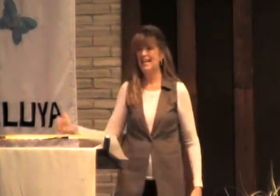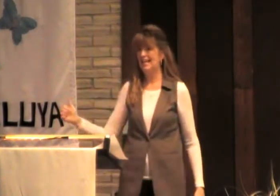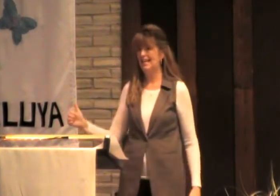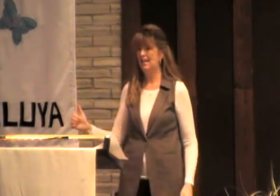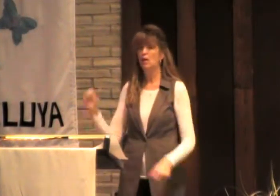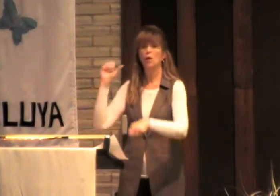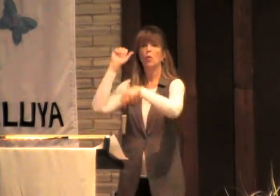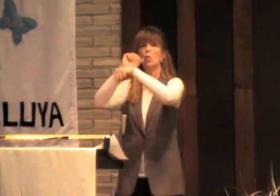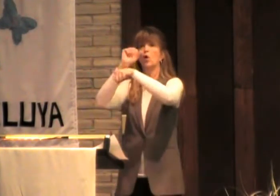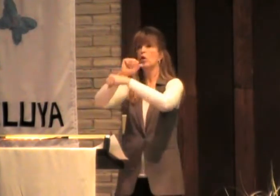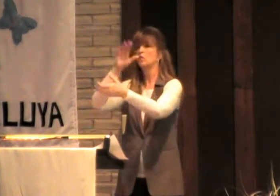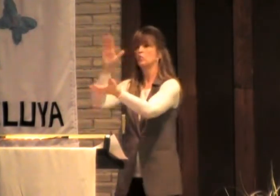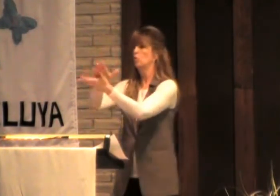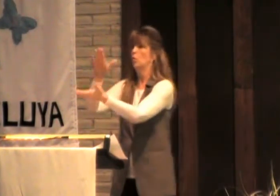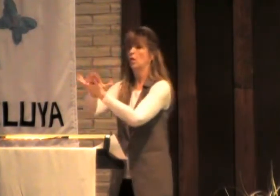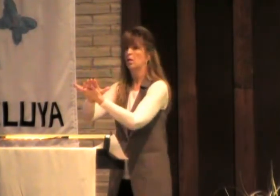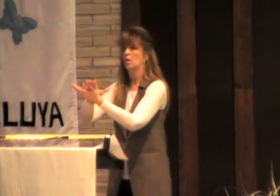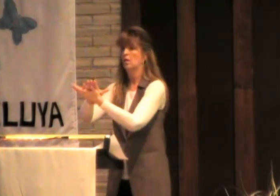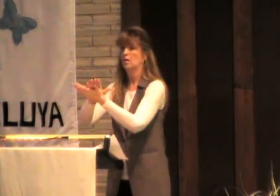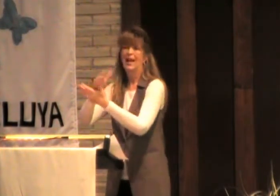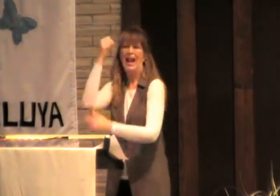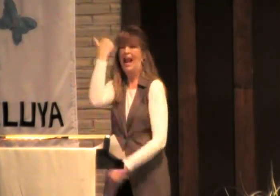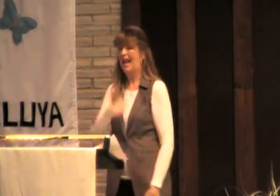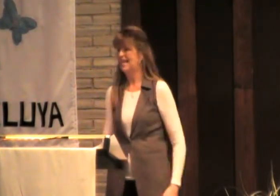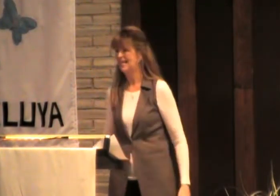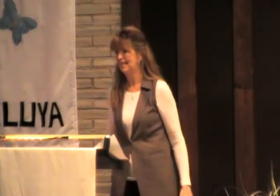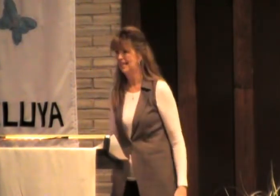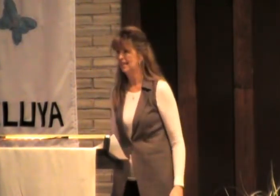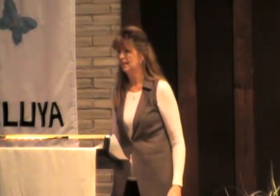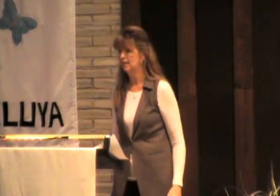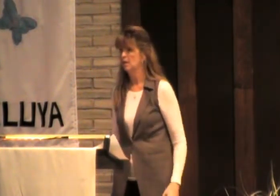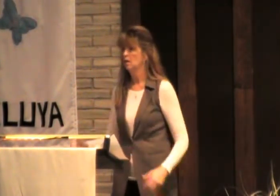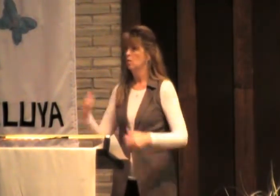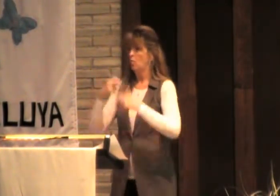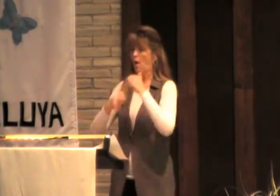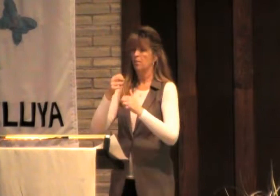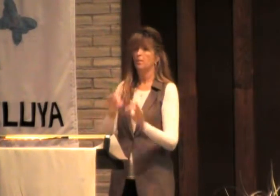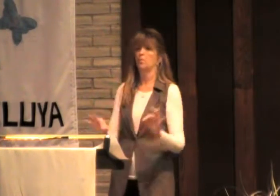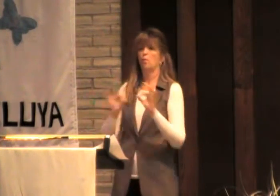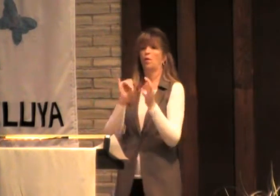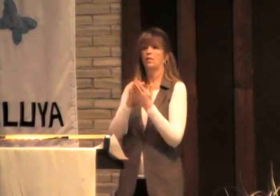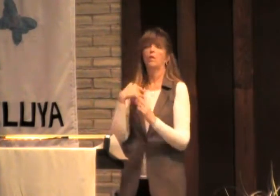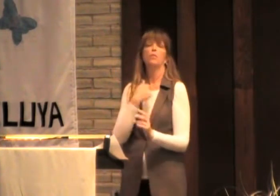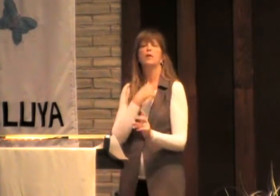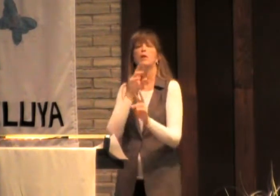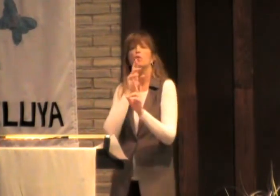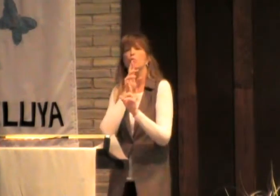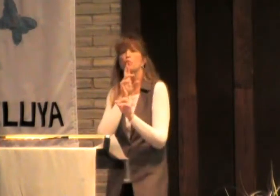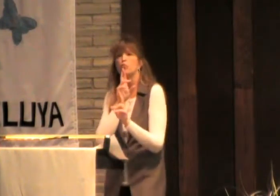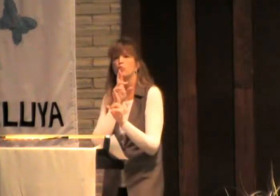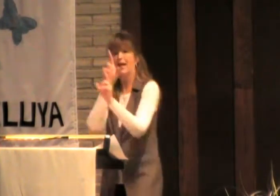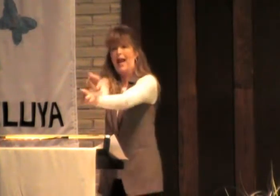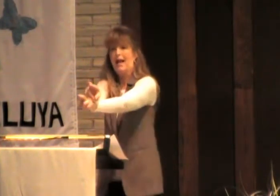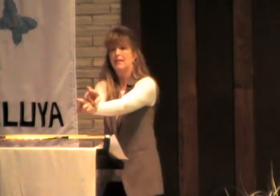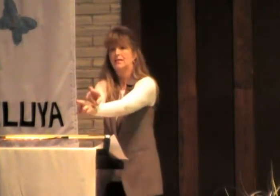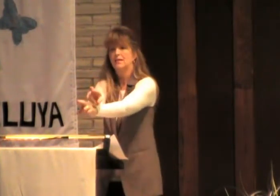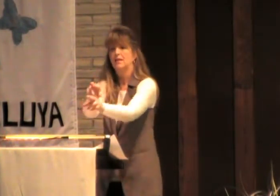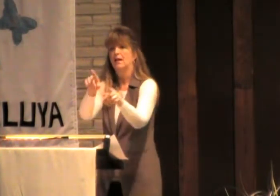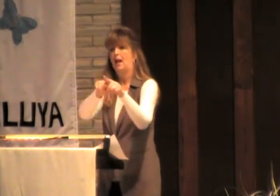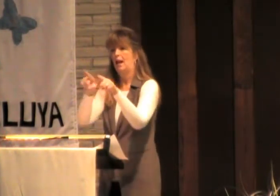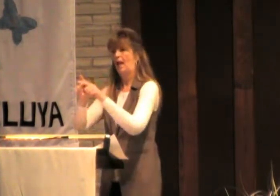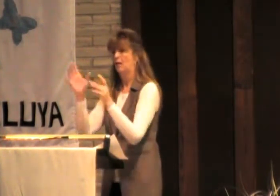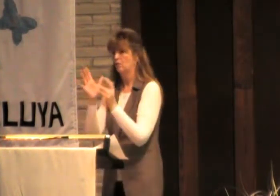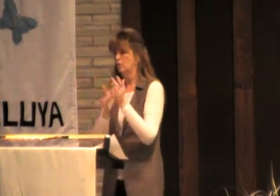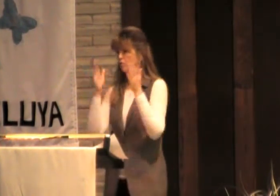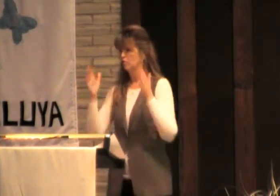with anything, work, school, anything. It's important that when we have problems